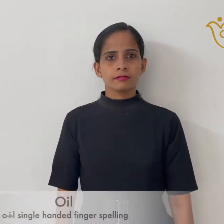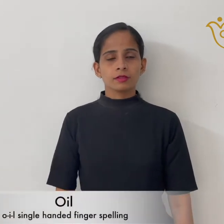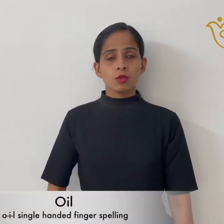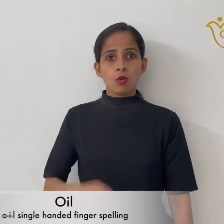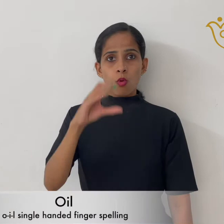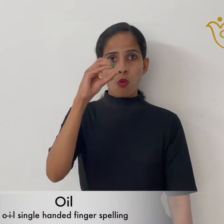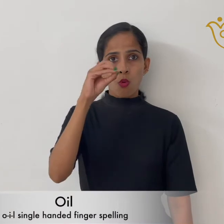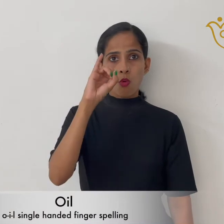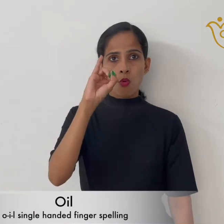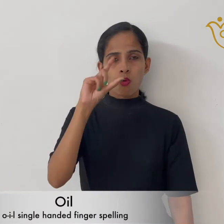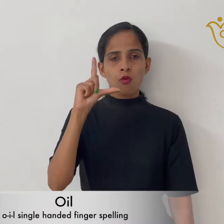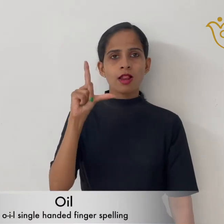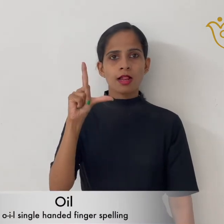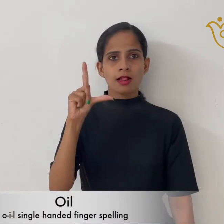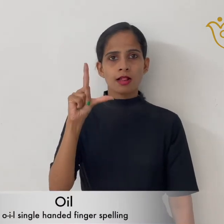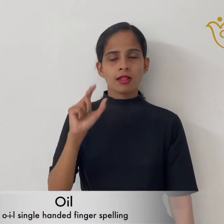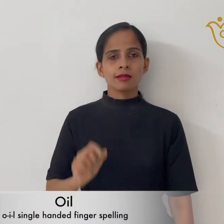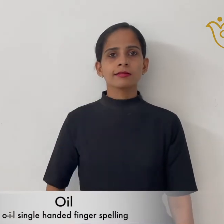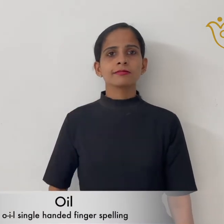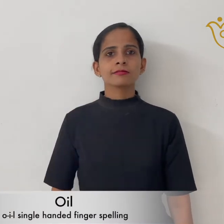oil, oil,